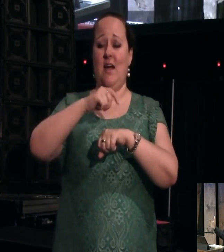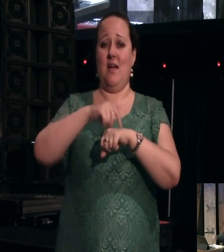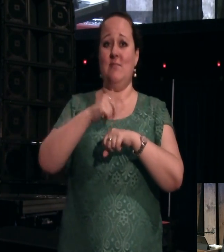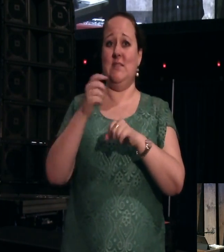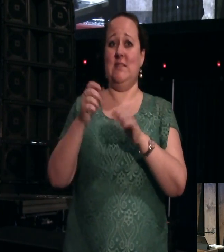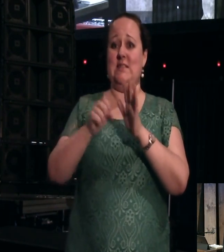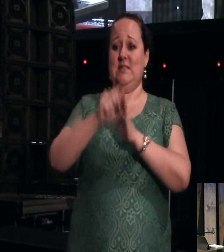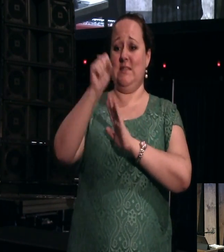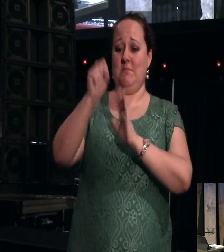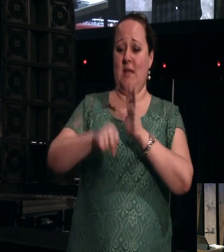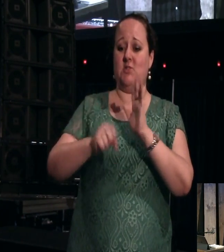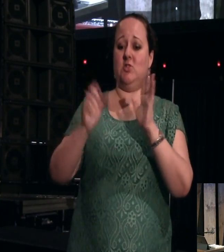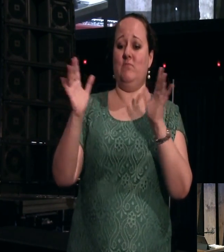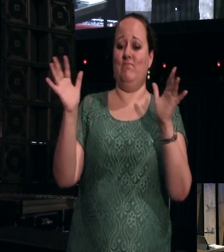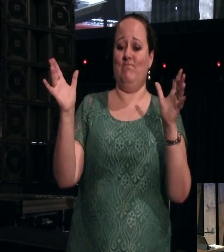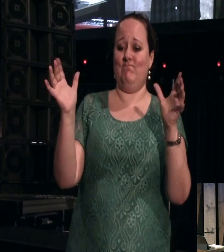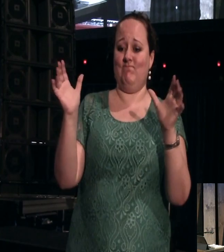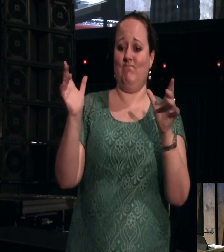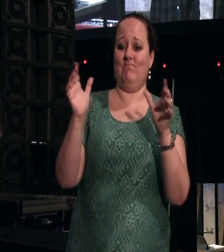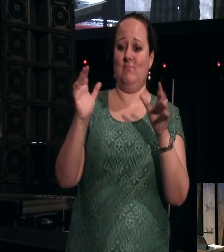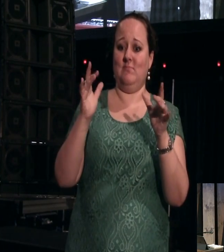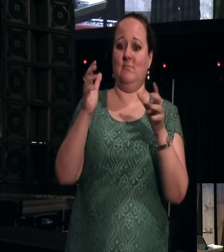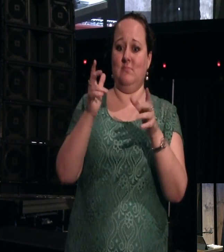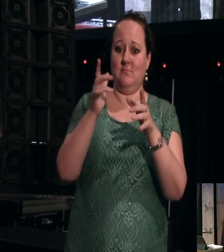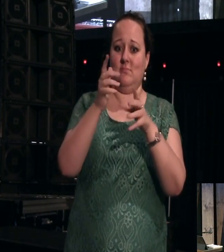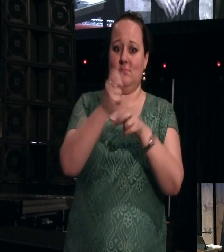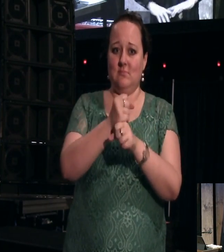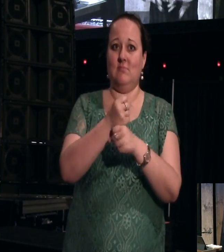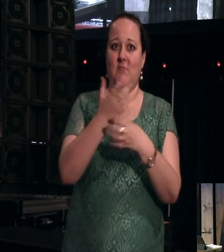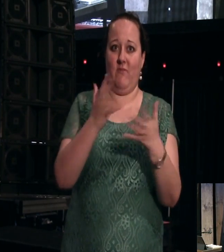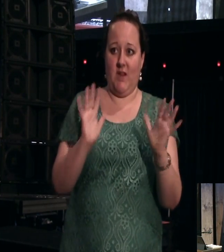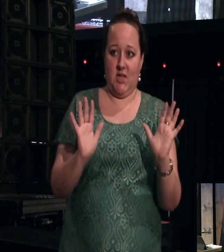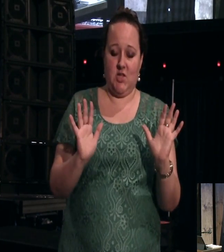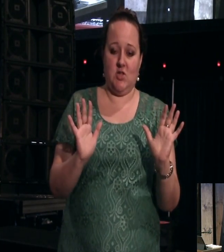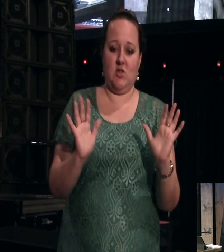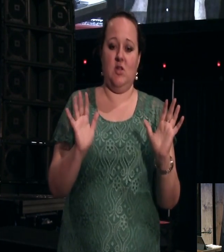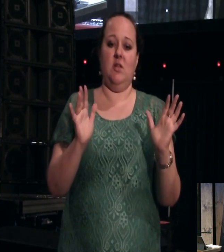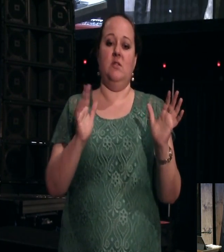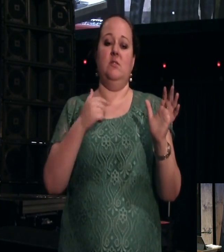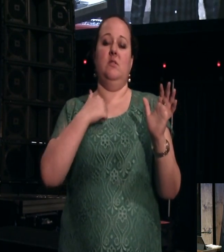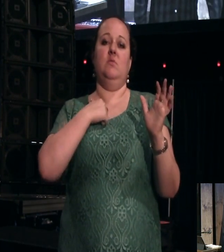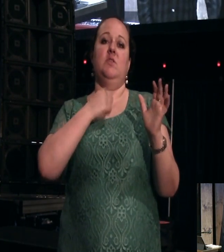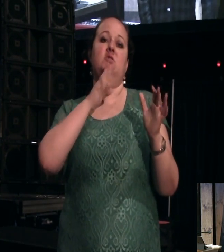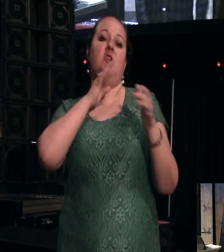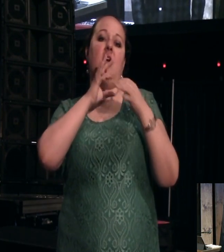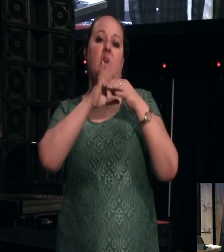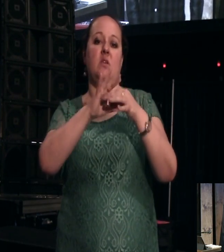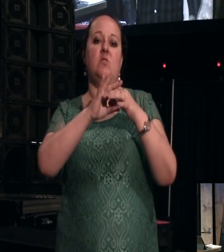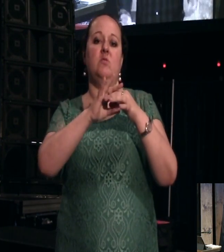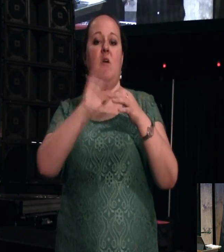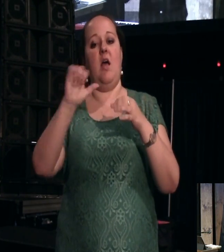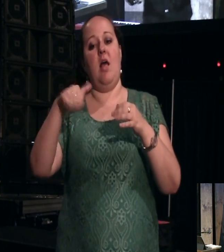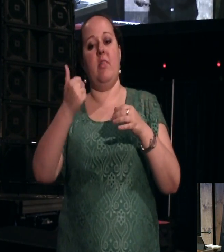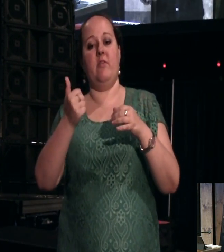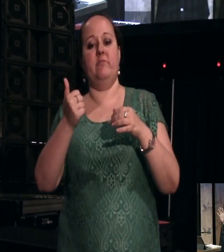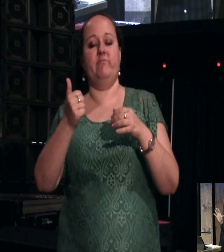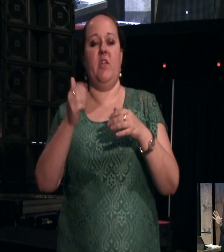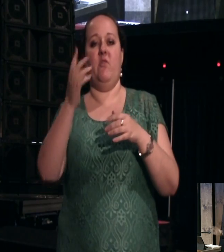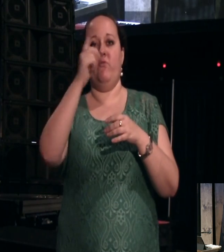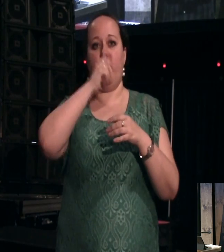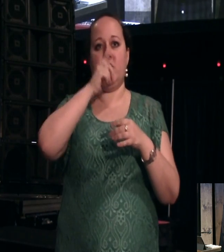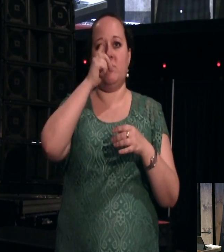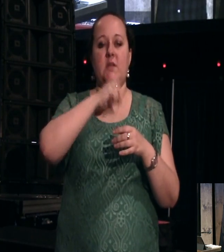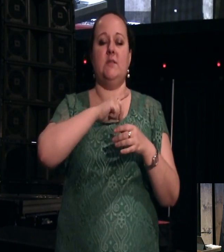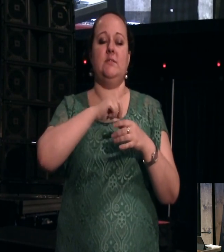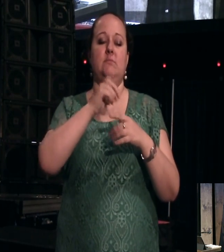kind of right around this time, where we gave the seniors an opportunity to address the underclassmen, just kind of share a word